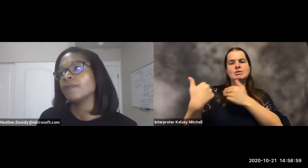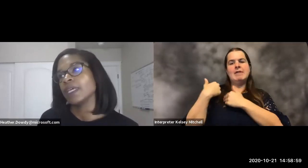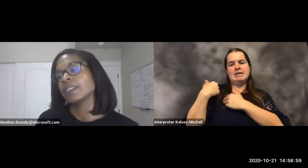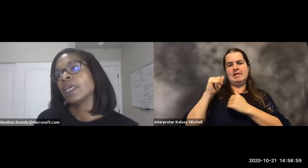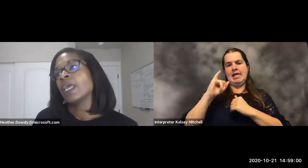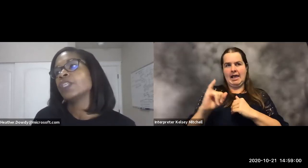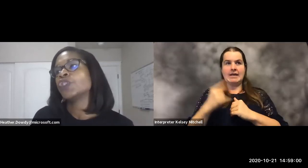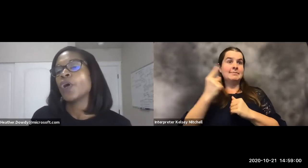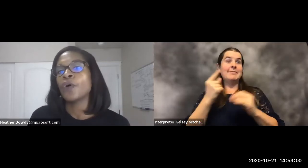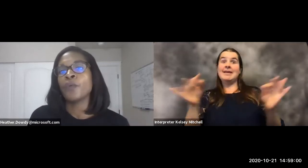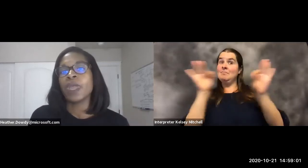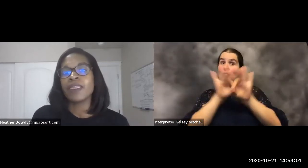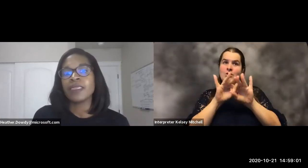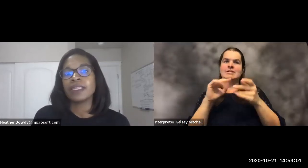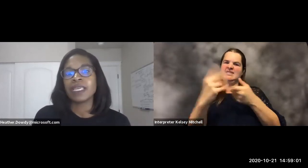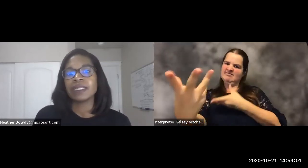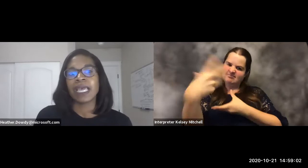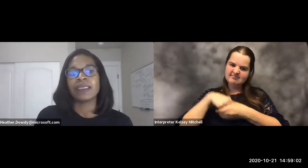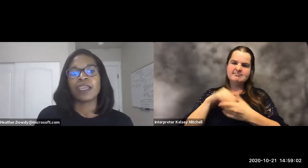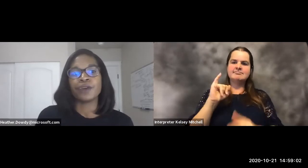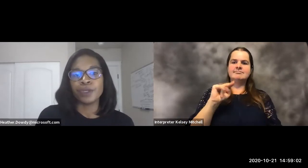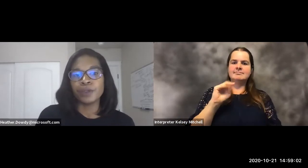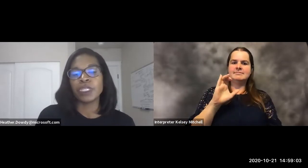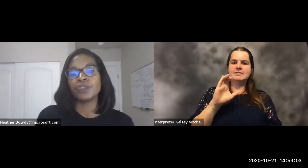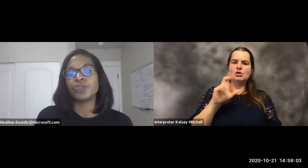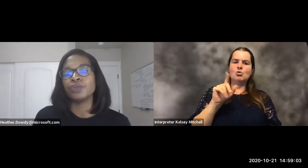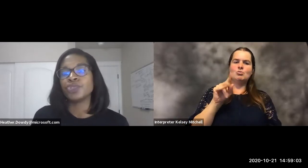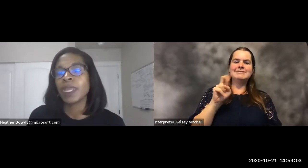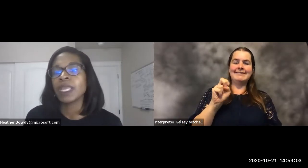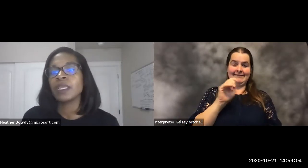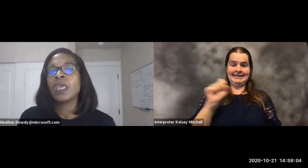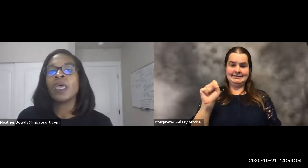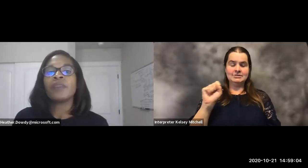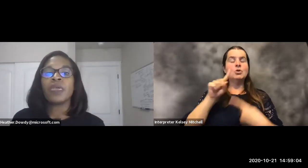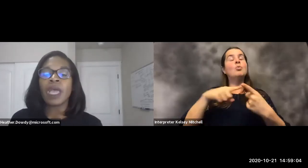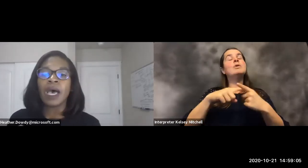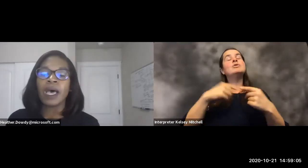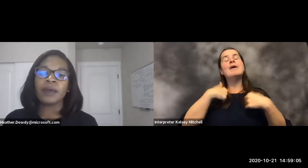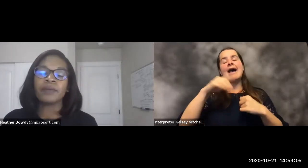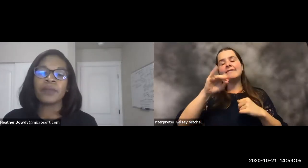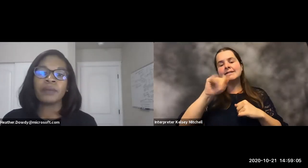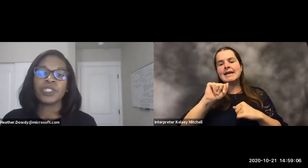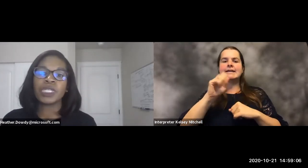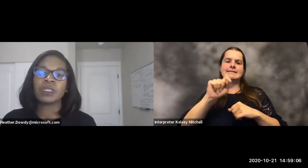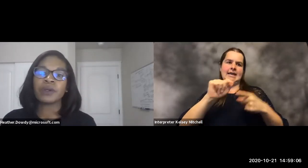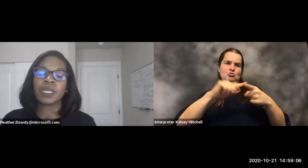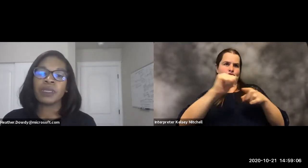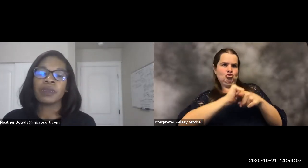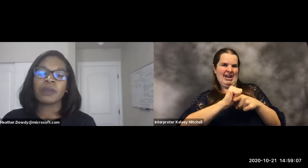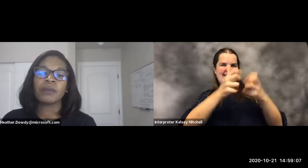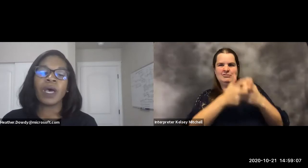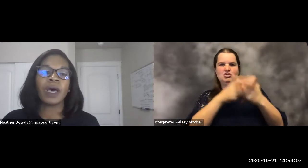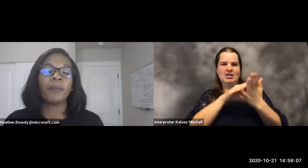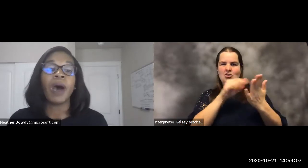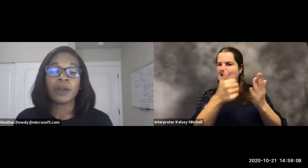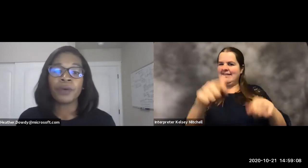is inclusiveness. And so in the data set that you're using to train the machine